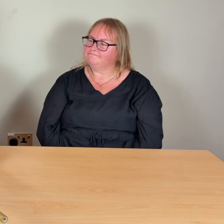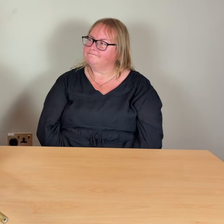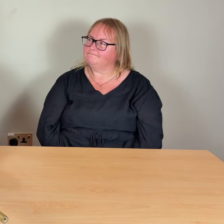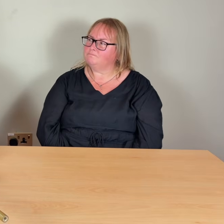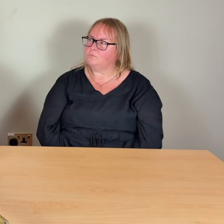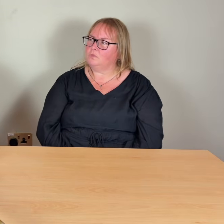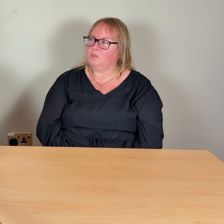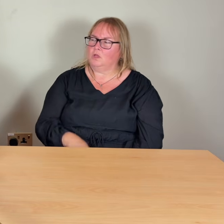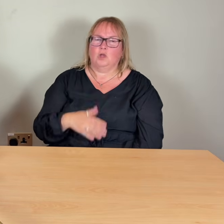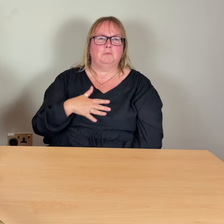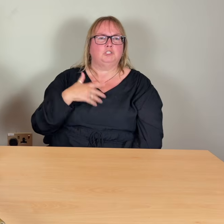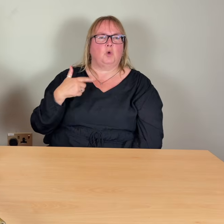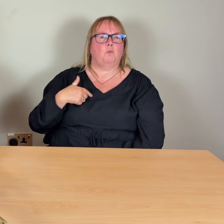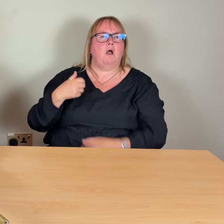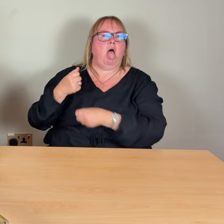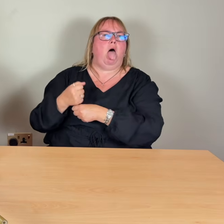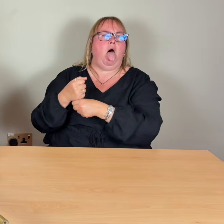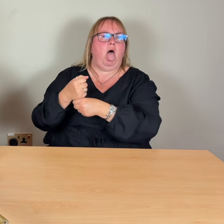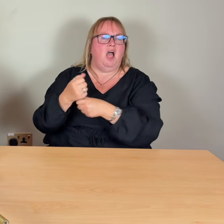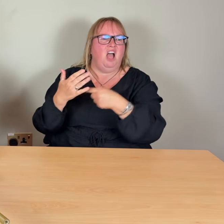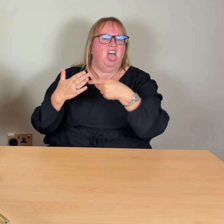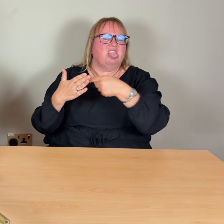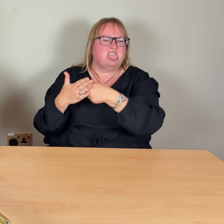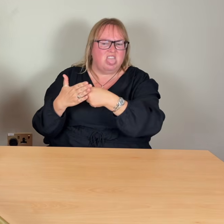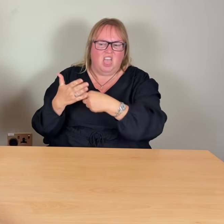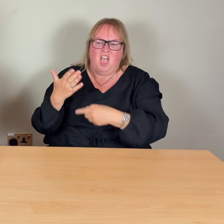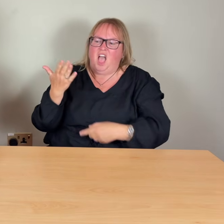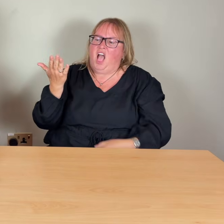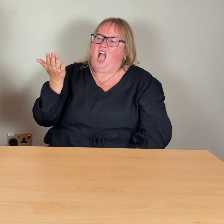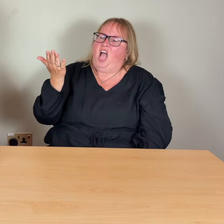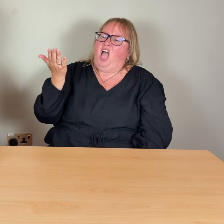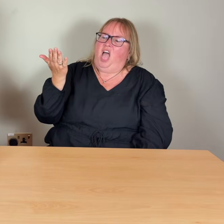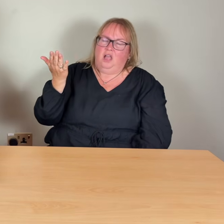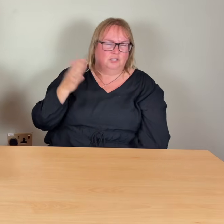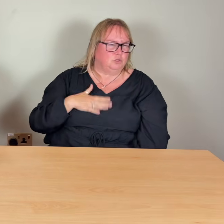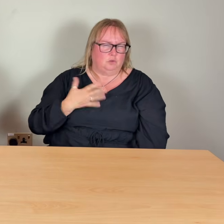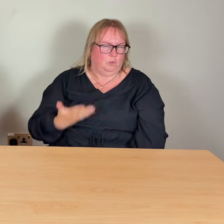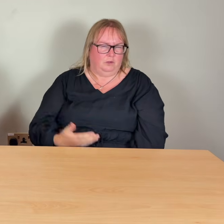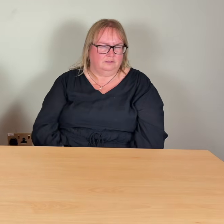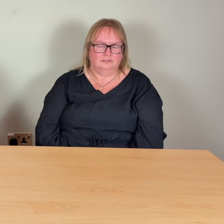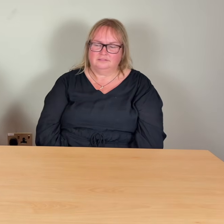Because there's nothing worse in the middle of a lantern parade than getting a splinter in your thumb.